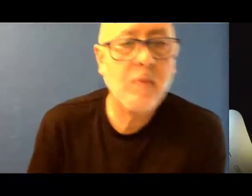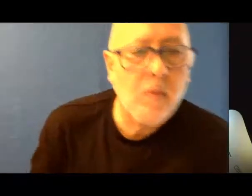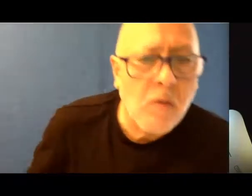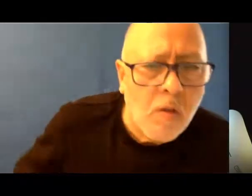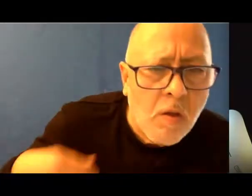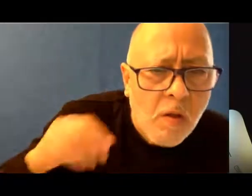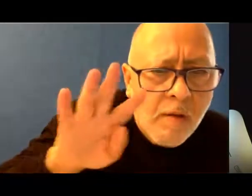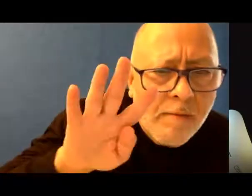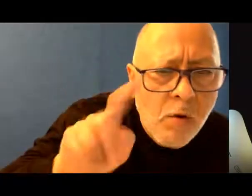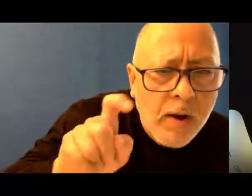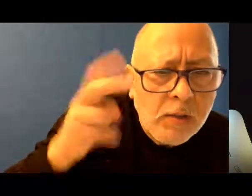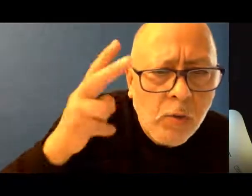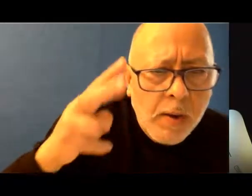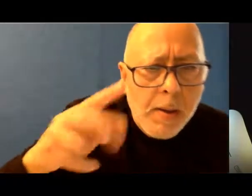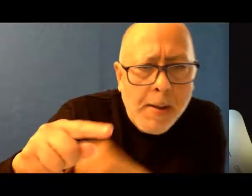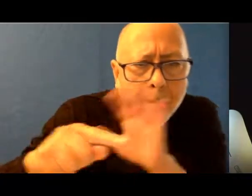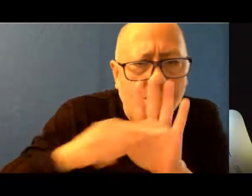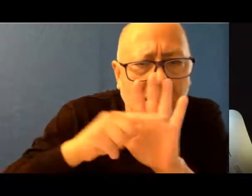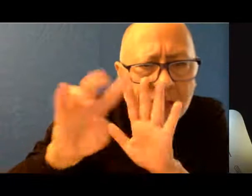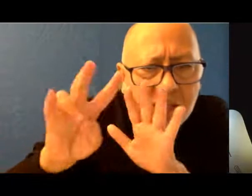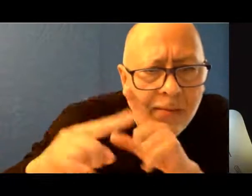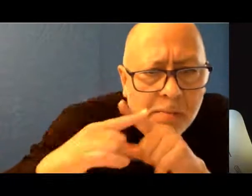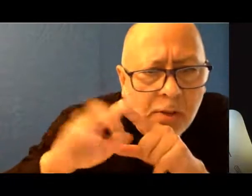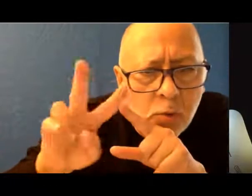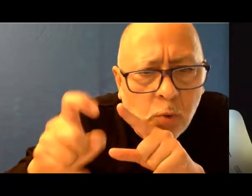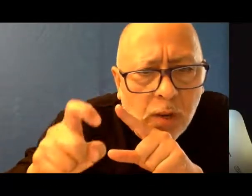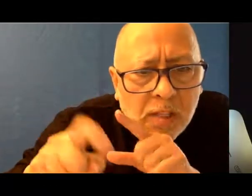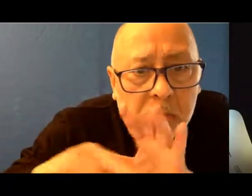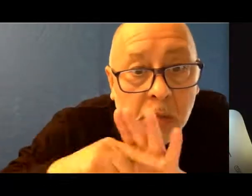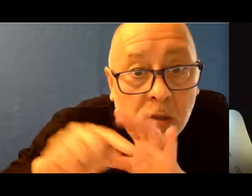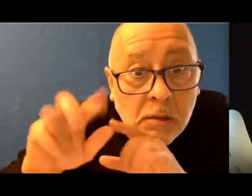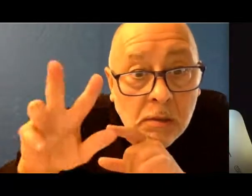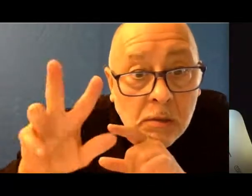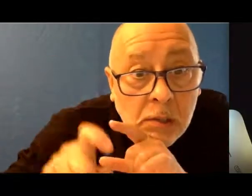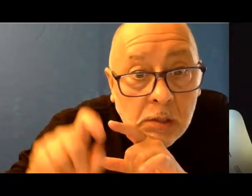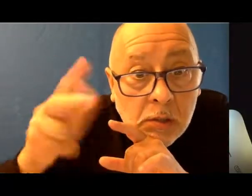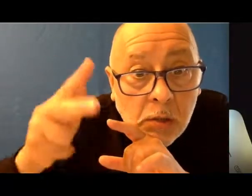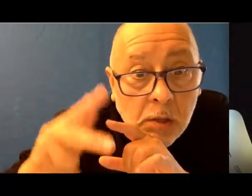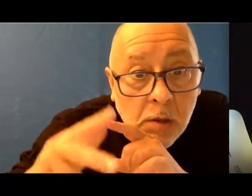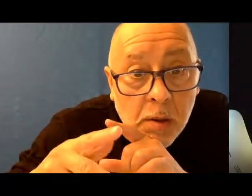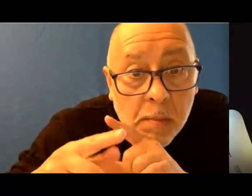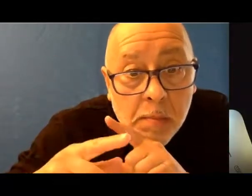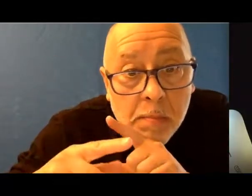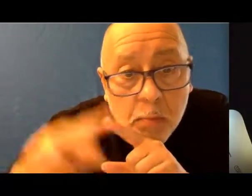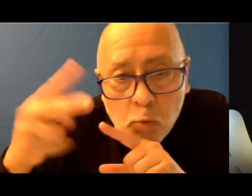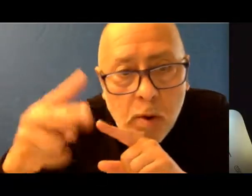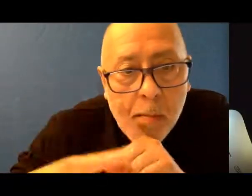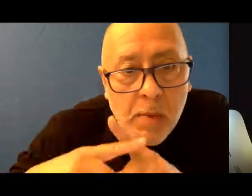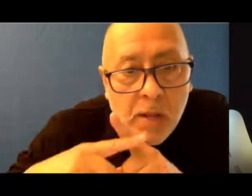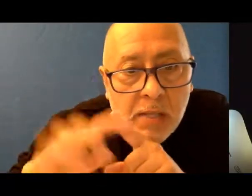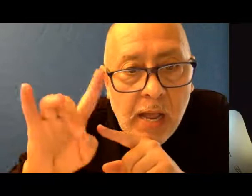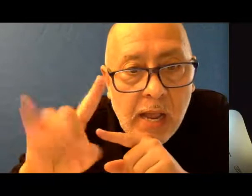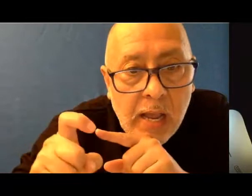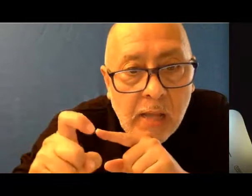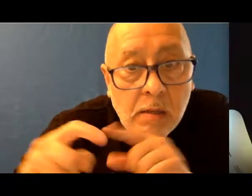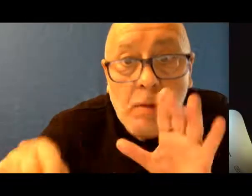minus 7 plus 2x minus 3x squared plus 8x minus 6. Ooh, we're